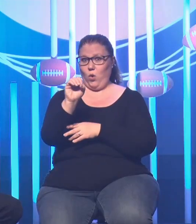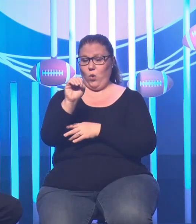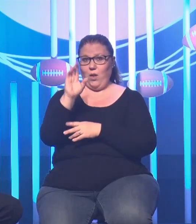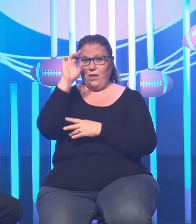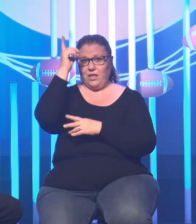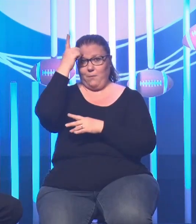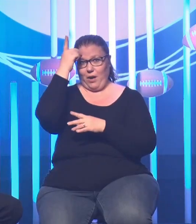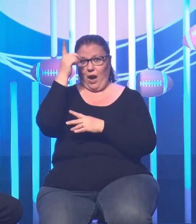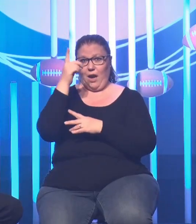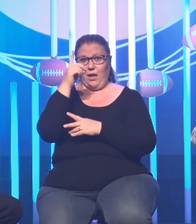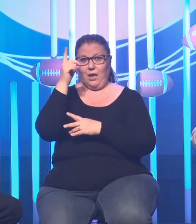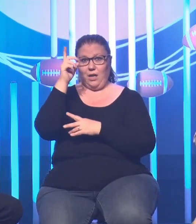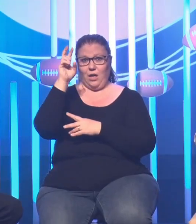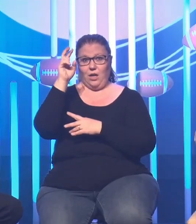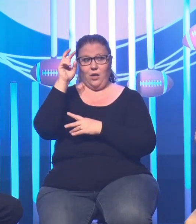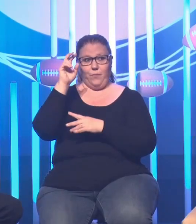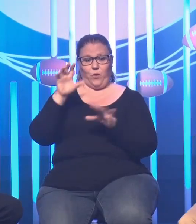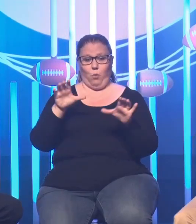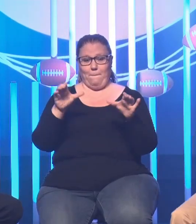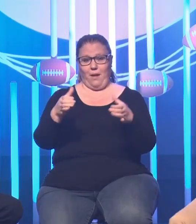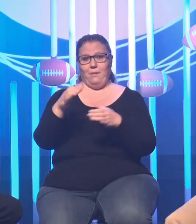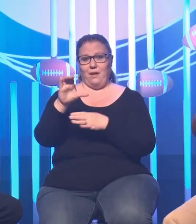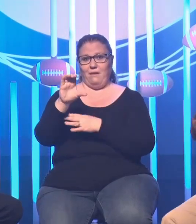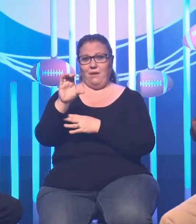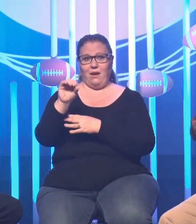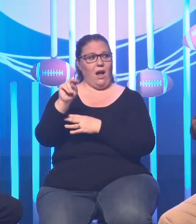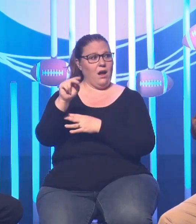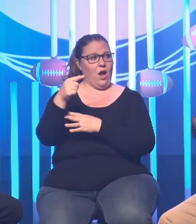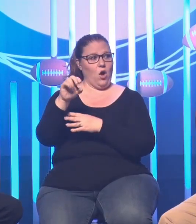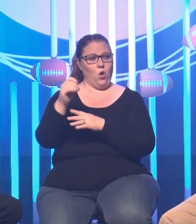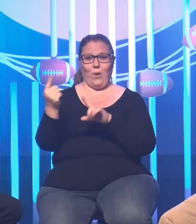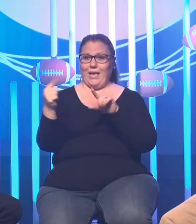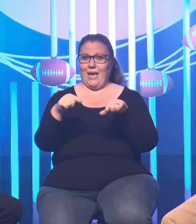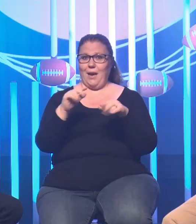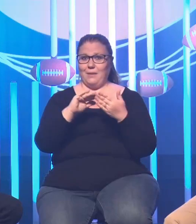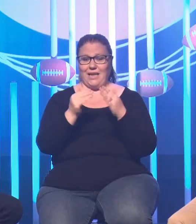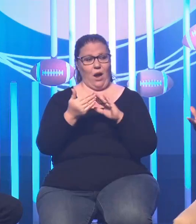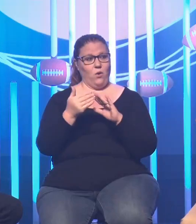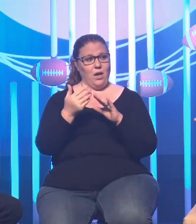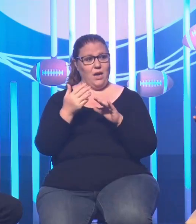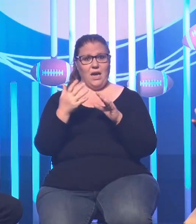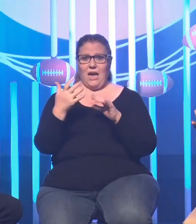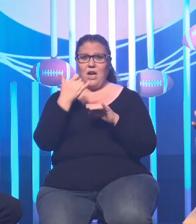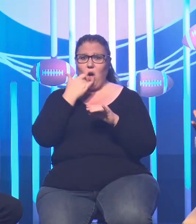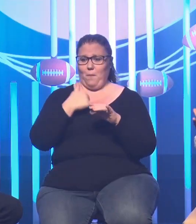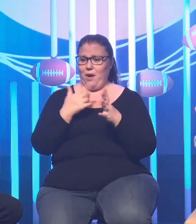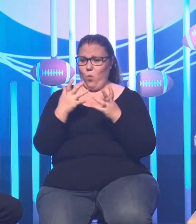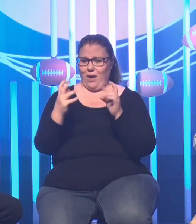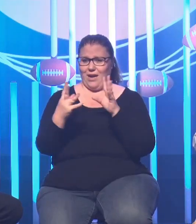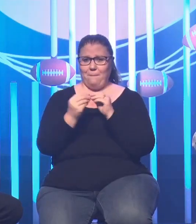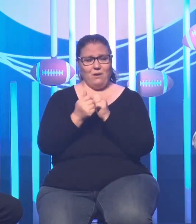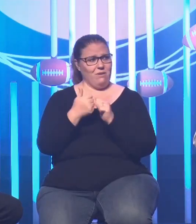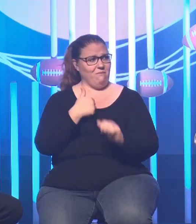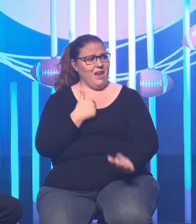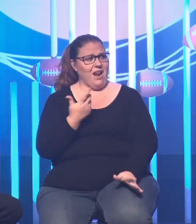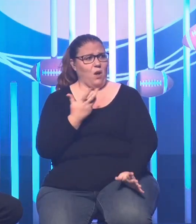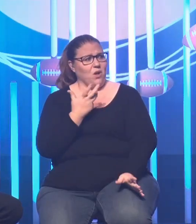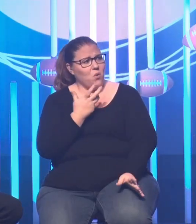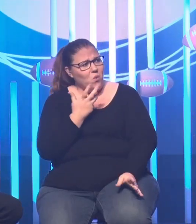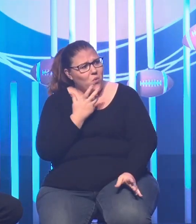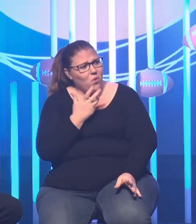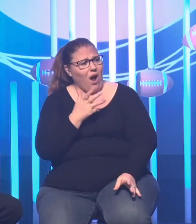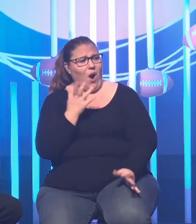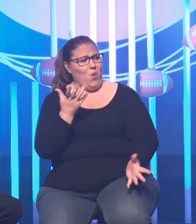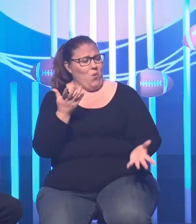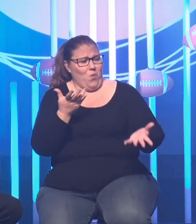Republic of Congo, came to town, and for some reason, he called me and wanted a meeting with me, and I was like, wow, what